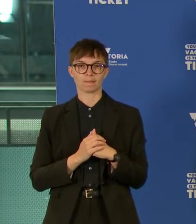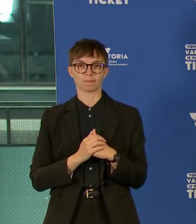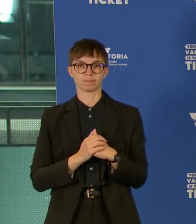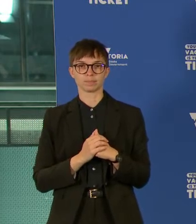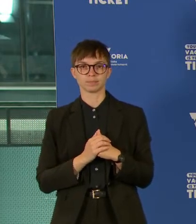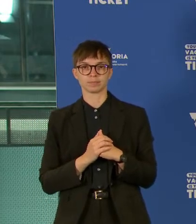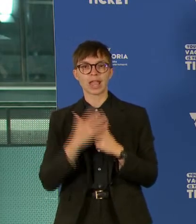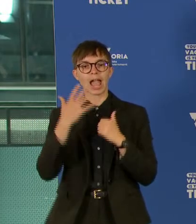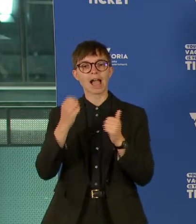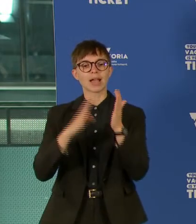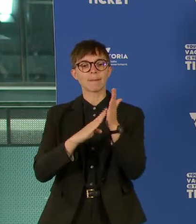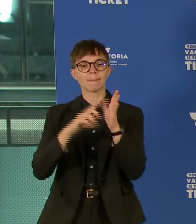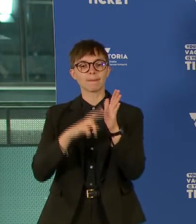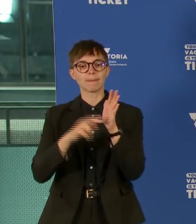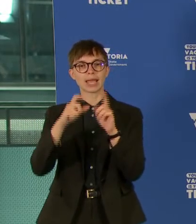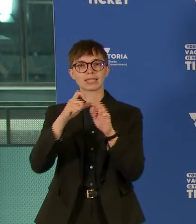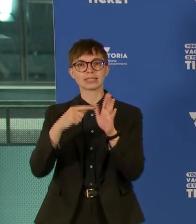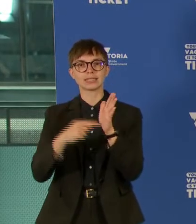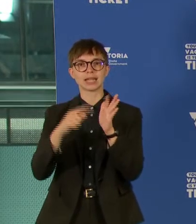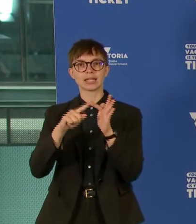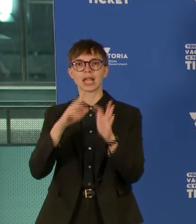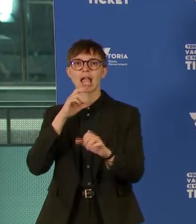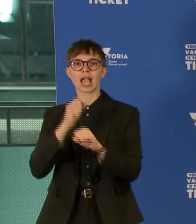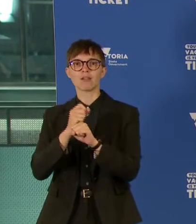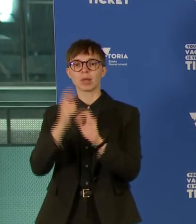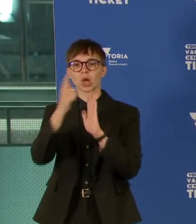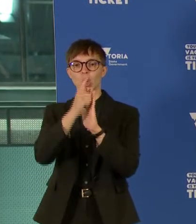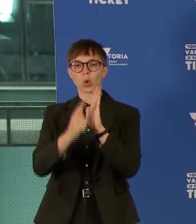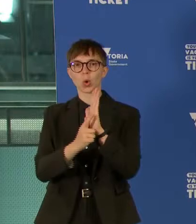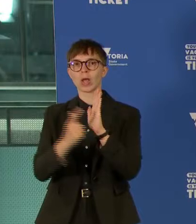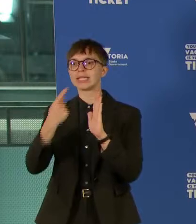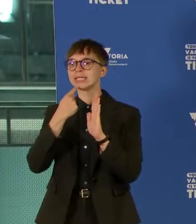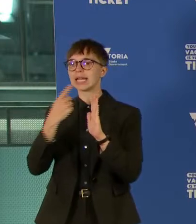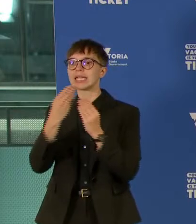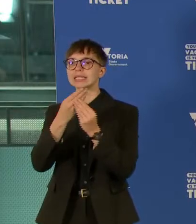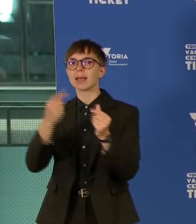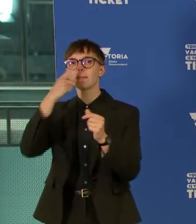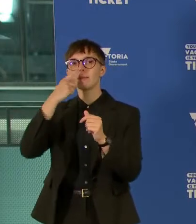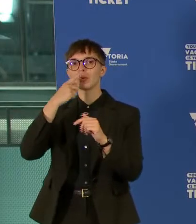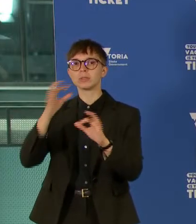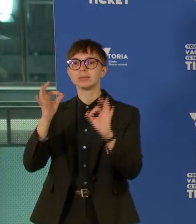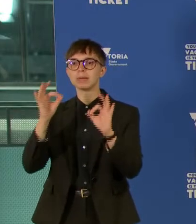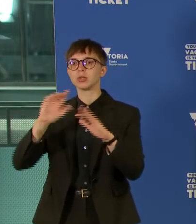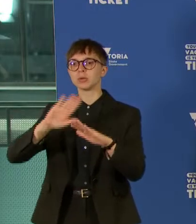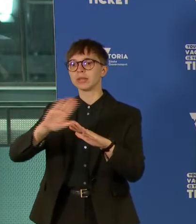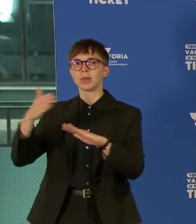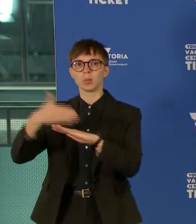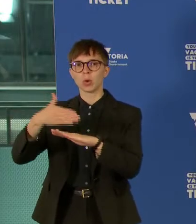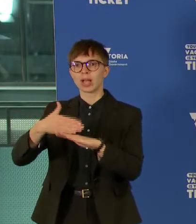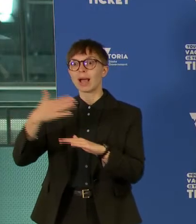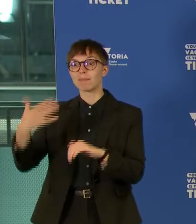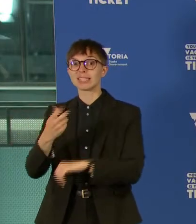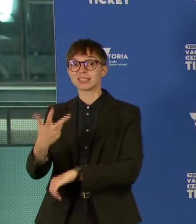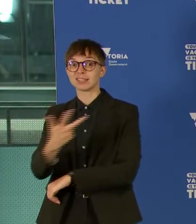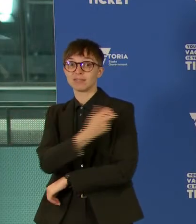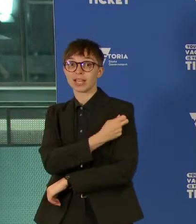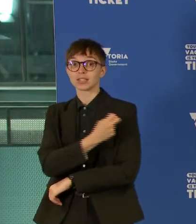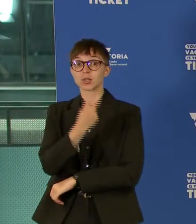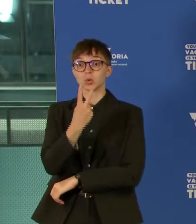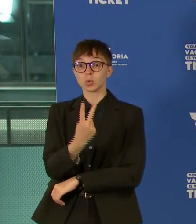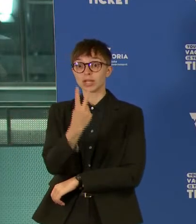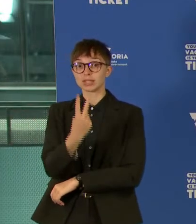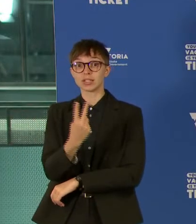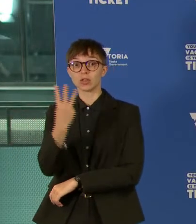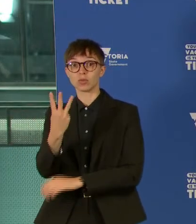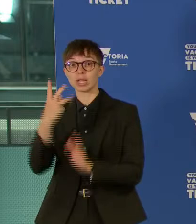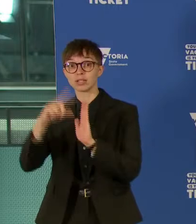currently need either double or triple vaccination requirements for their particular